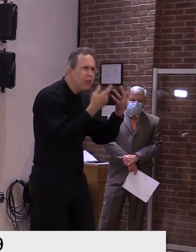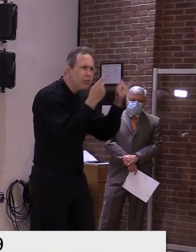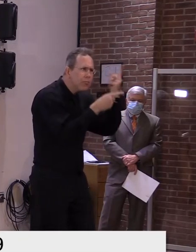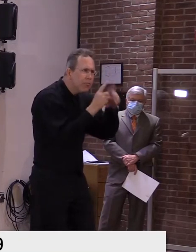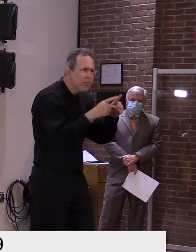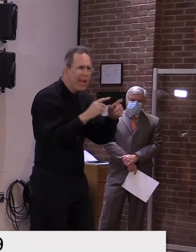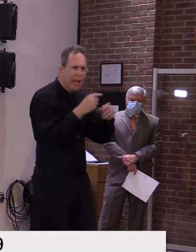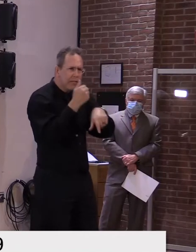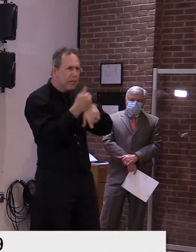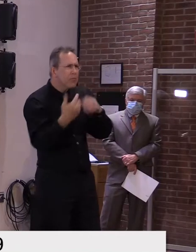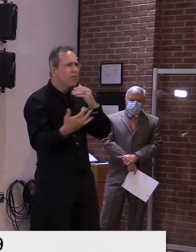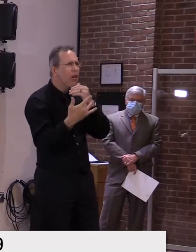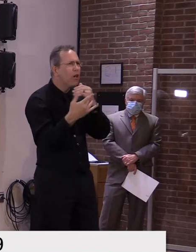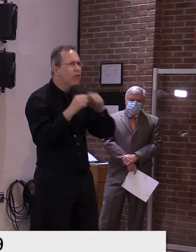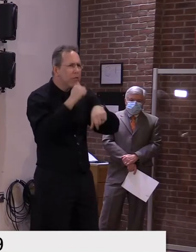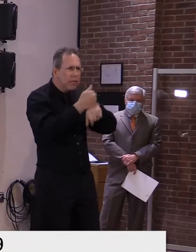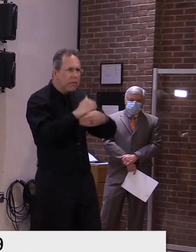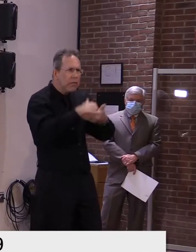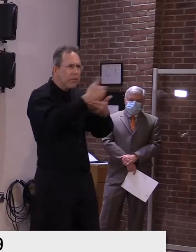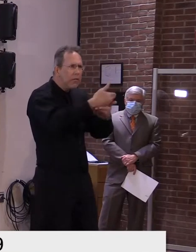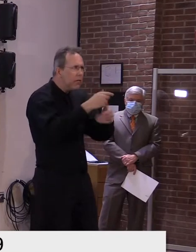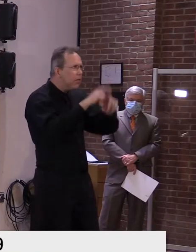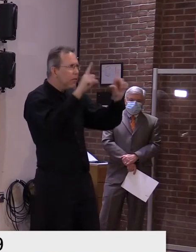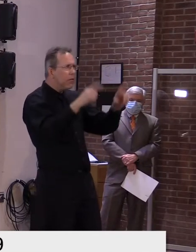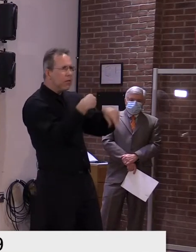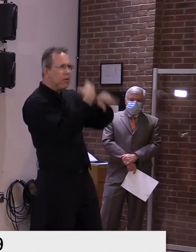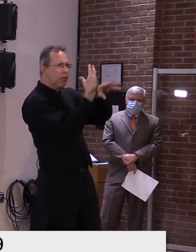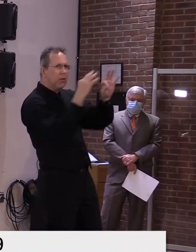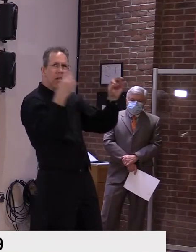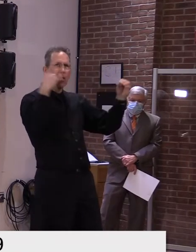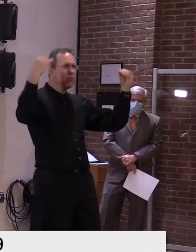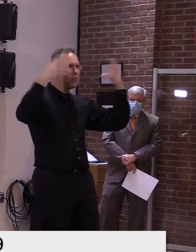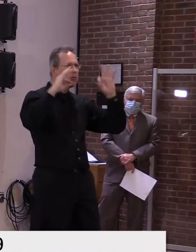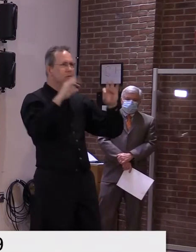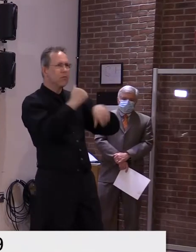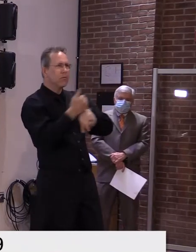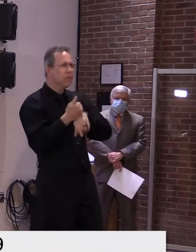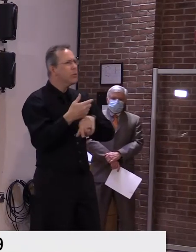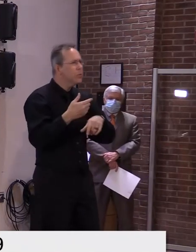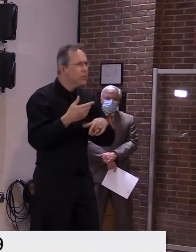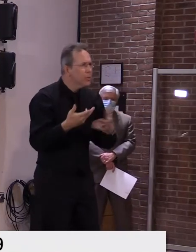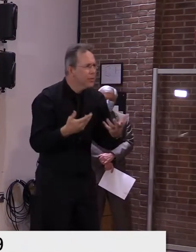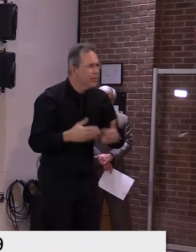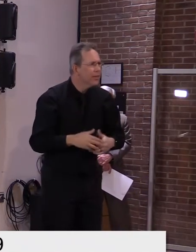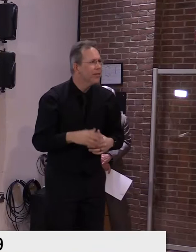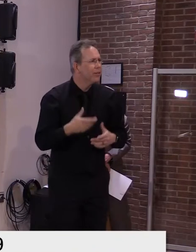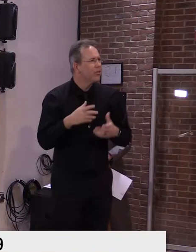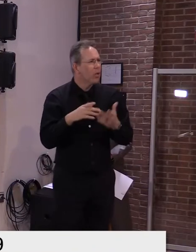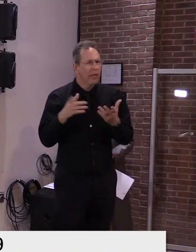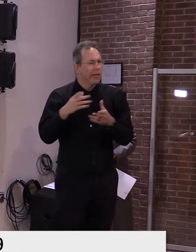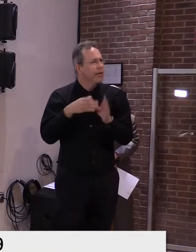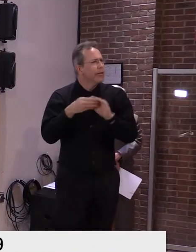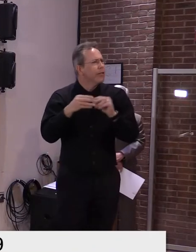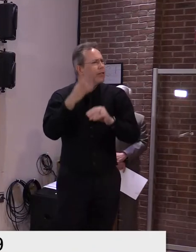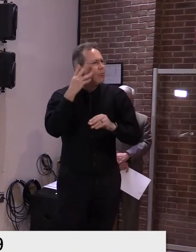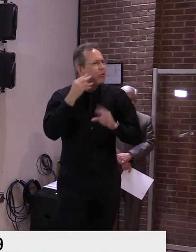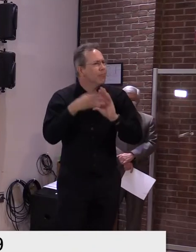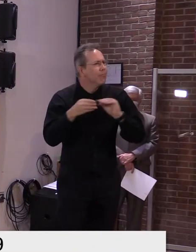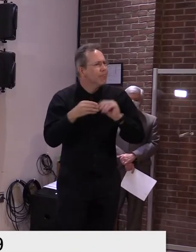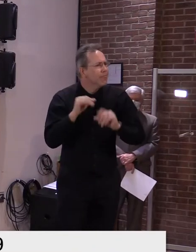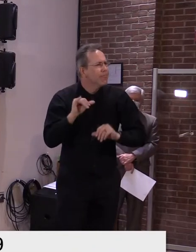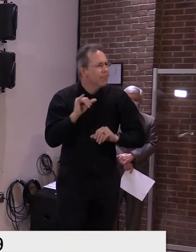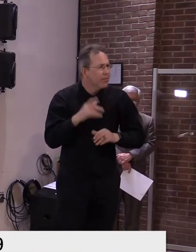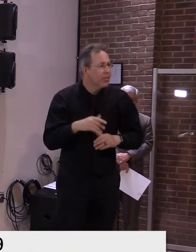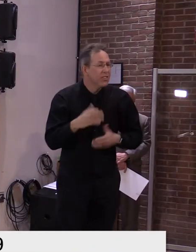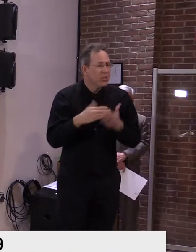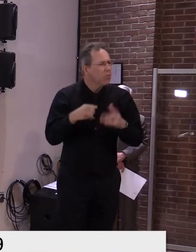those pieces together. And most of all, I'd like to thank them for sharing their voices with us. I won't presume to speak for them today. What